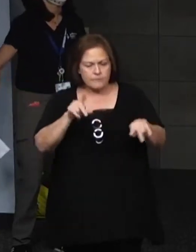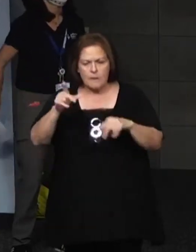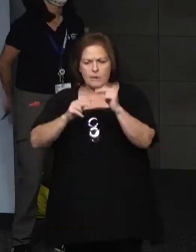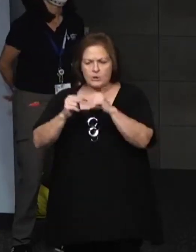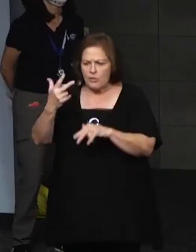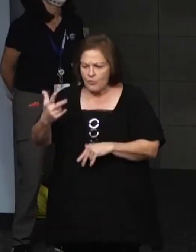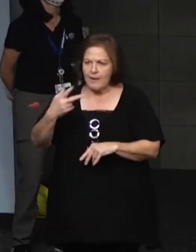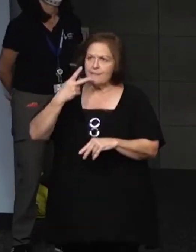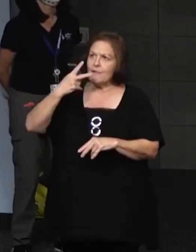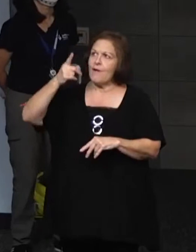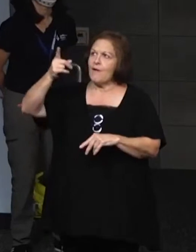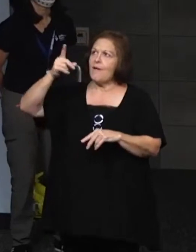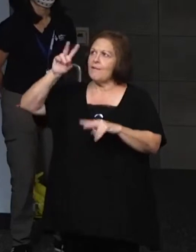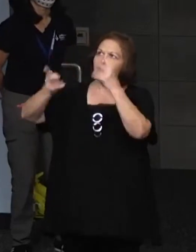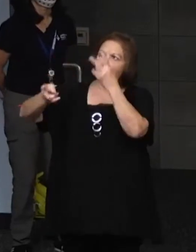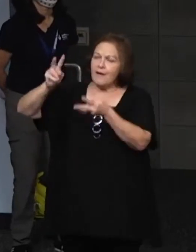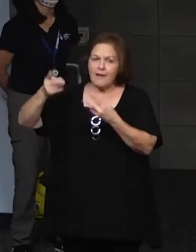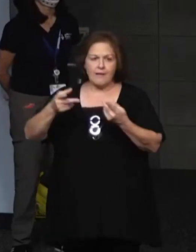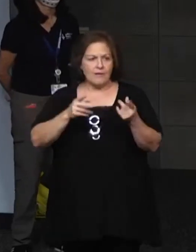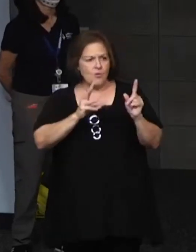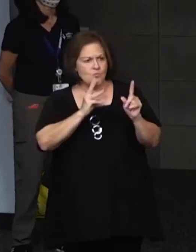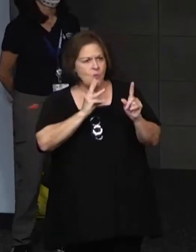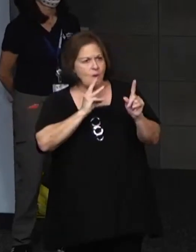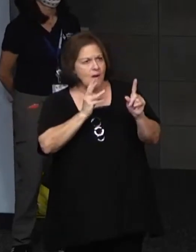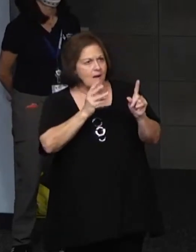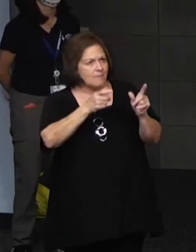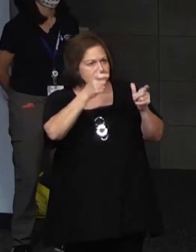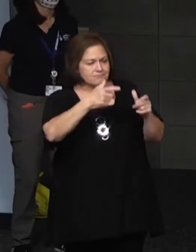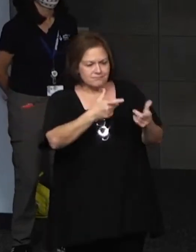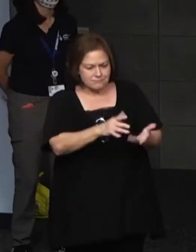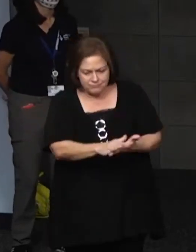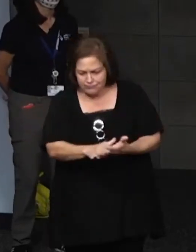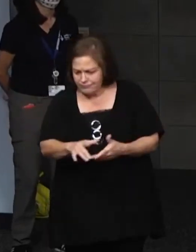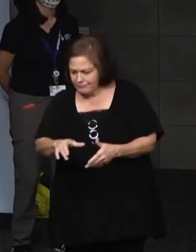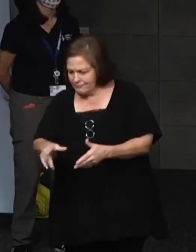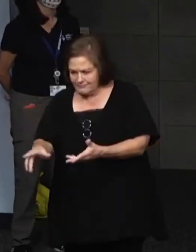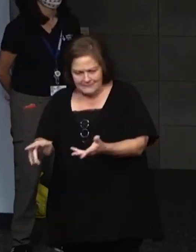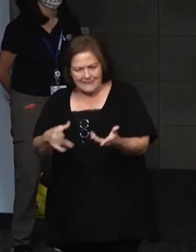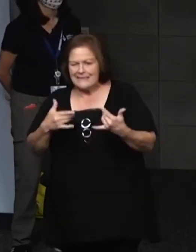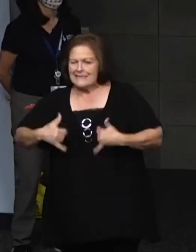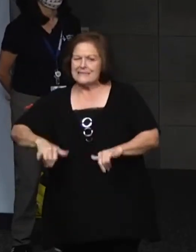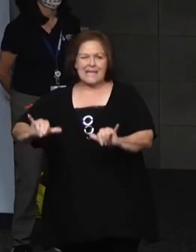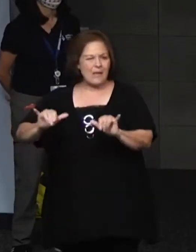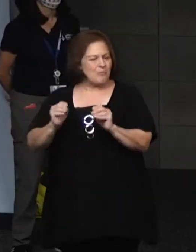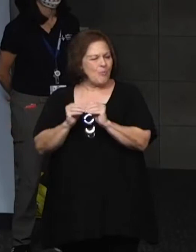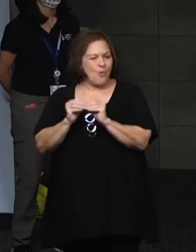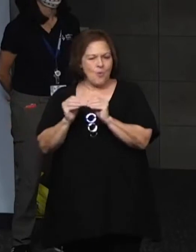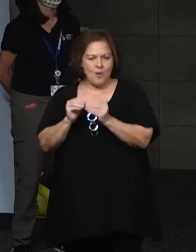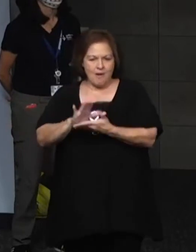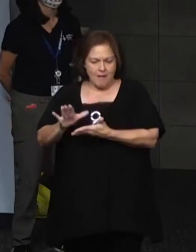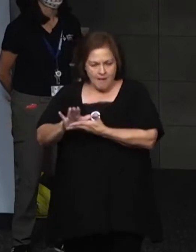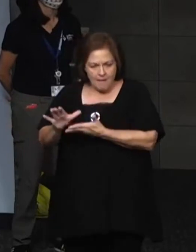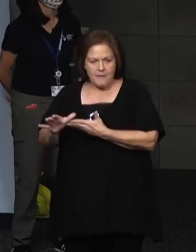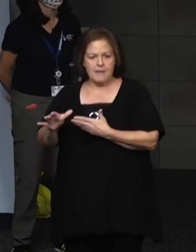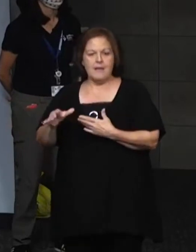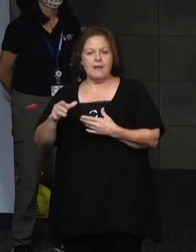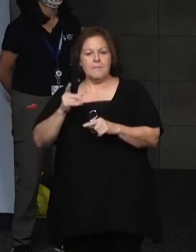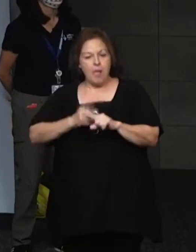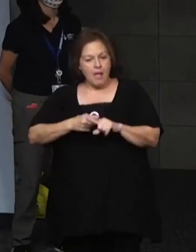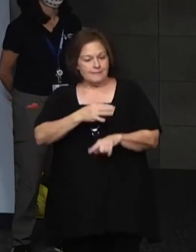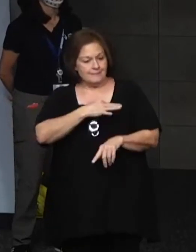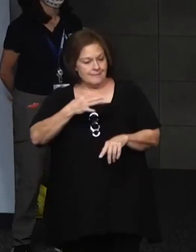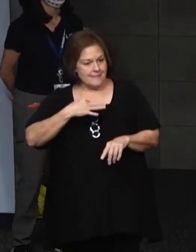there were some ceiling tiles on the ground, some water intrusion. They were able to clean up a little bit, but they're still in the process of cleaning up and getting their staff back.